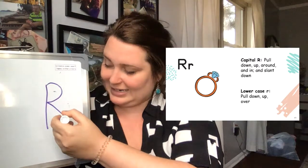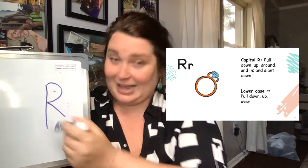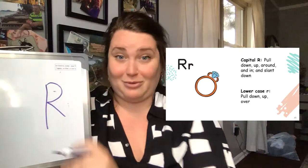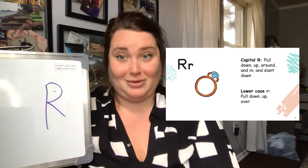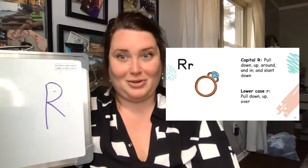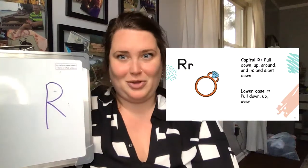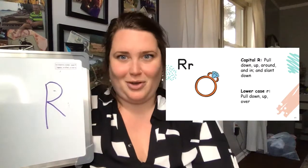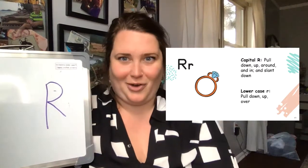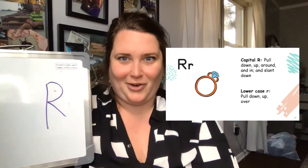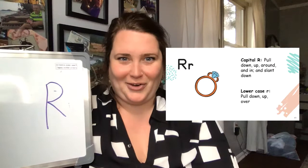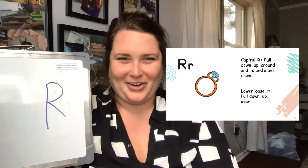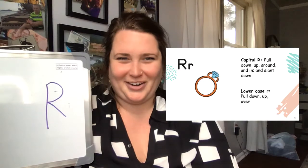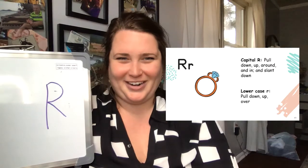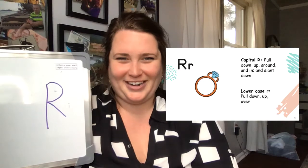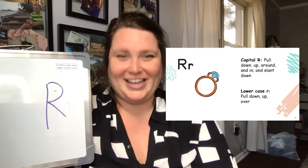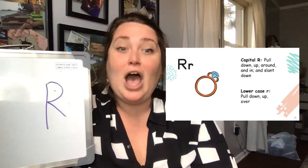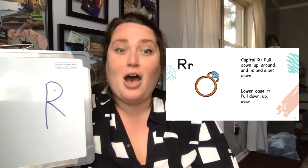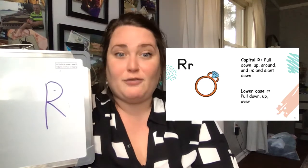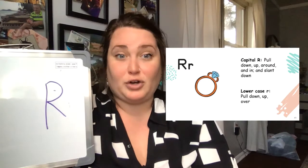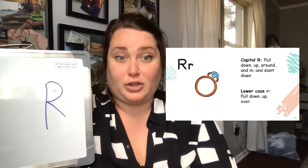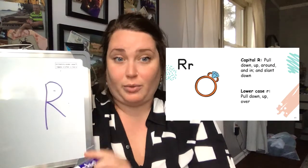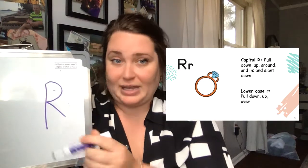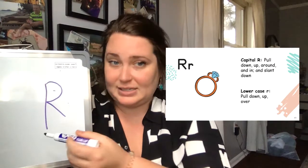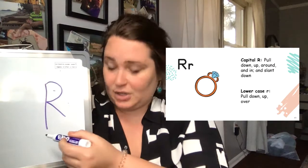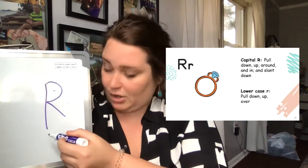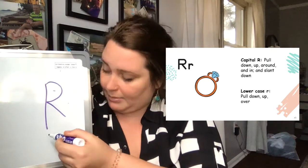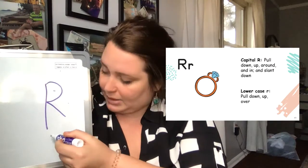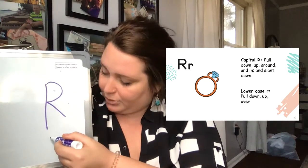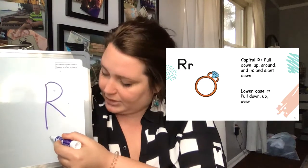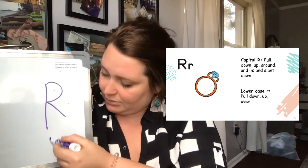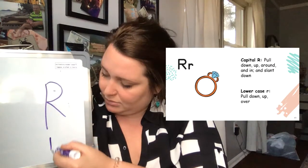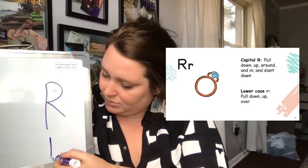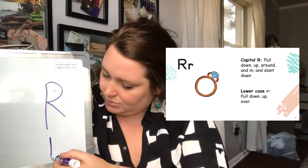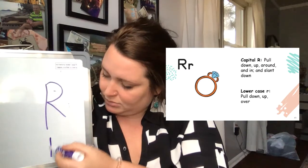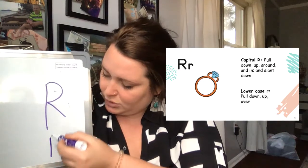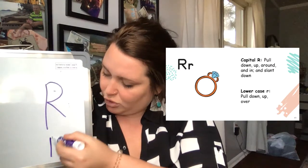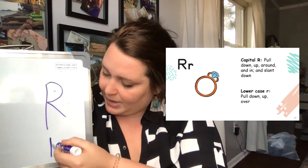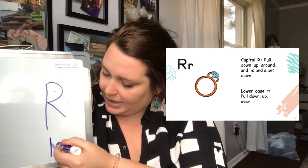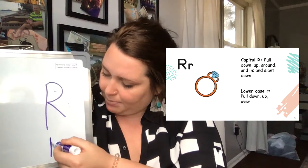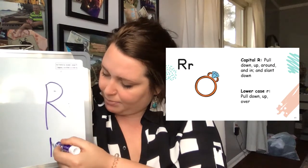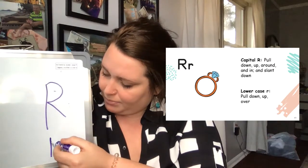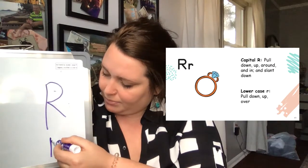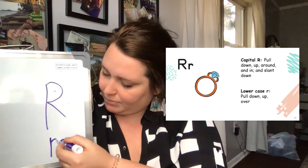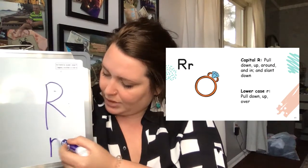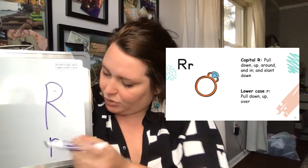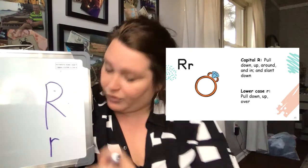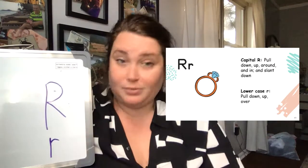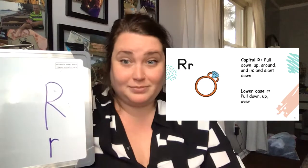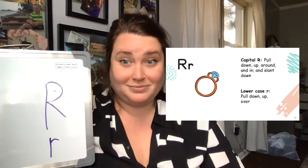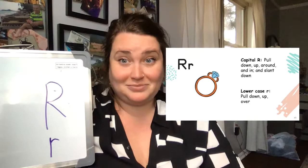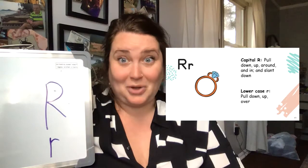down, R. For a lowercase r, I'm gonna pull down, go back up, and over,